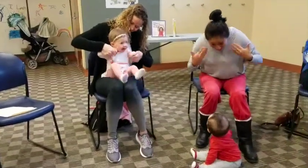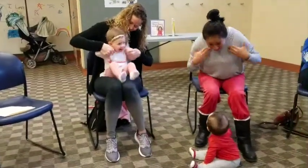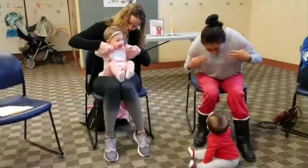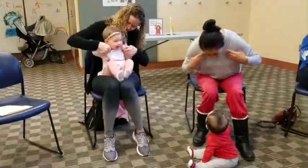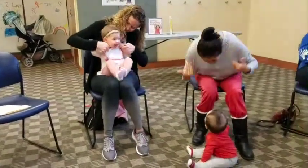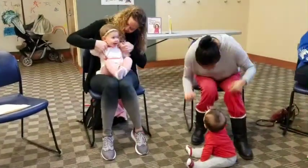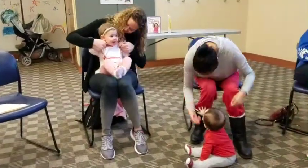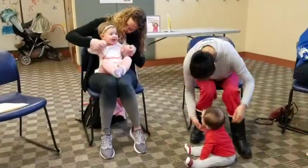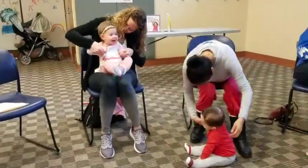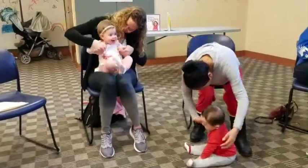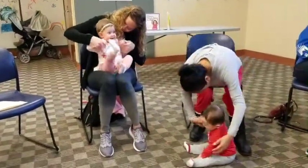Happy!